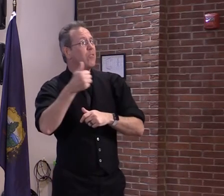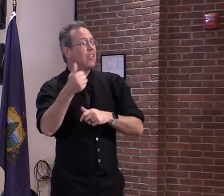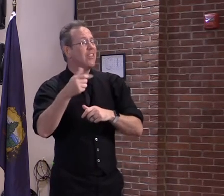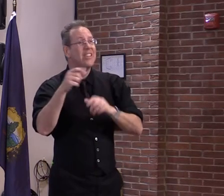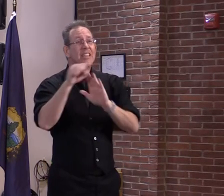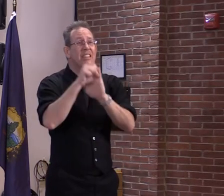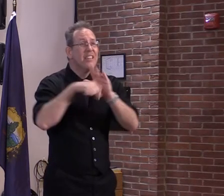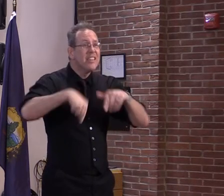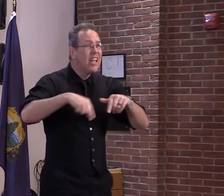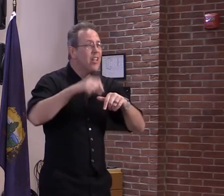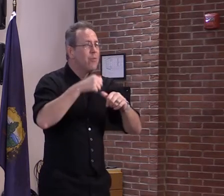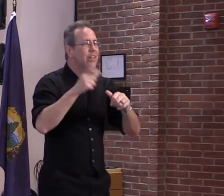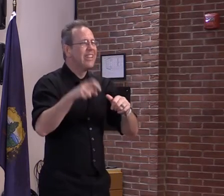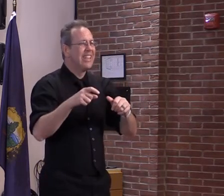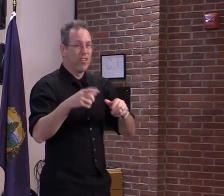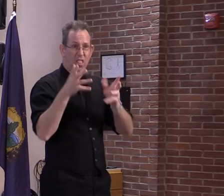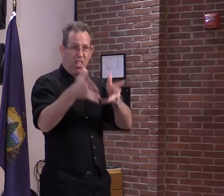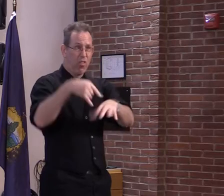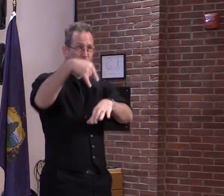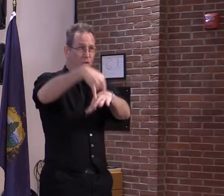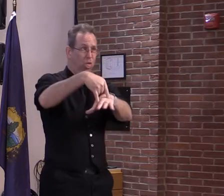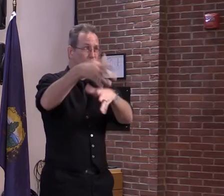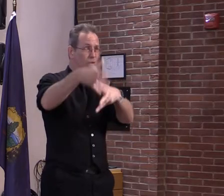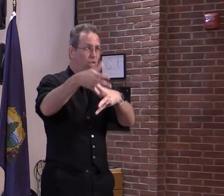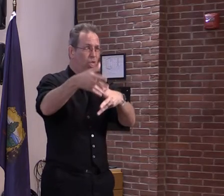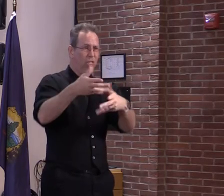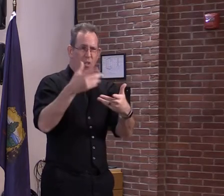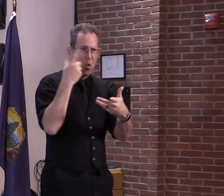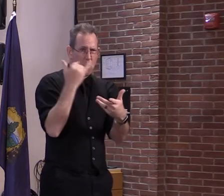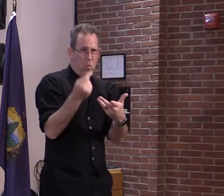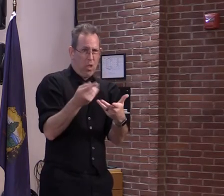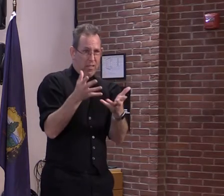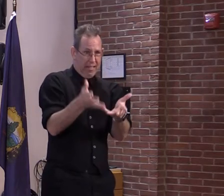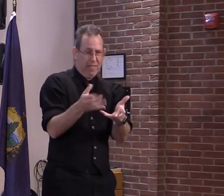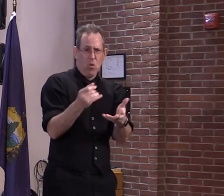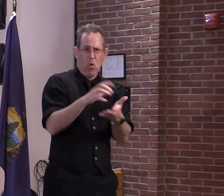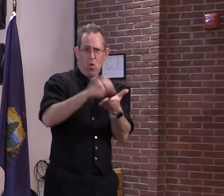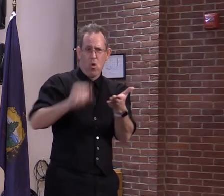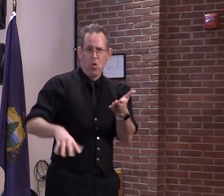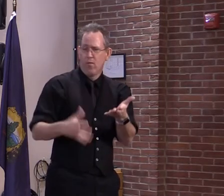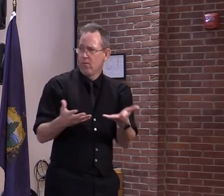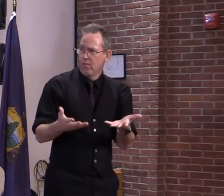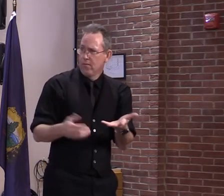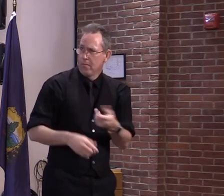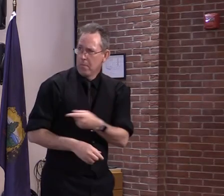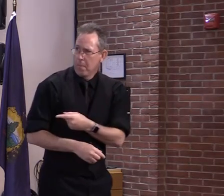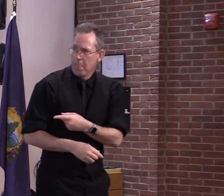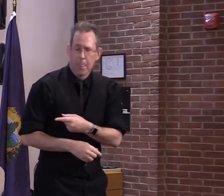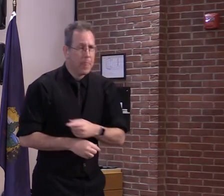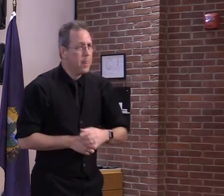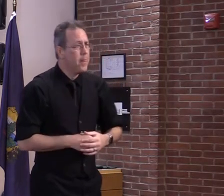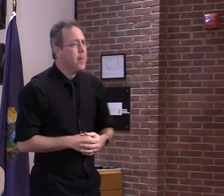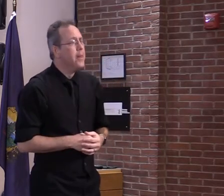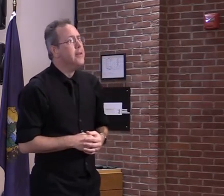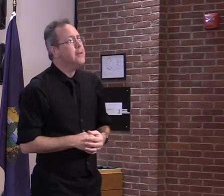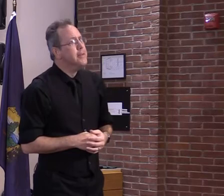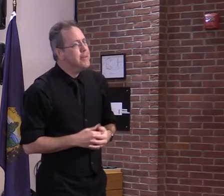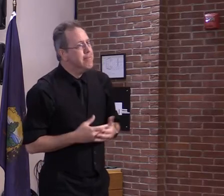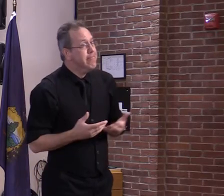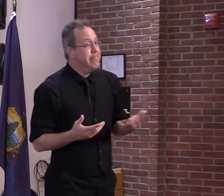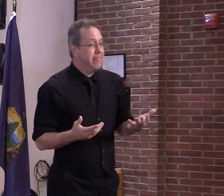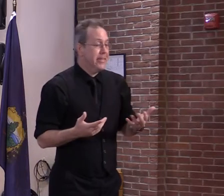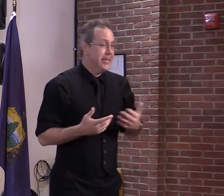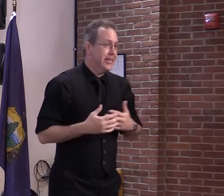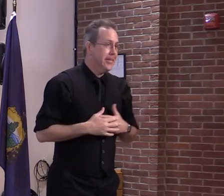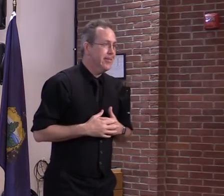alone, or if this is just something that happens to be. I would hope that it's